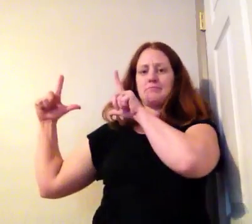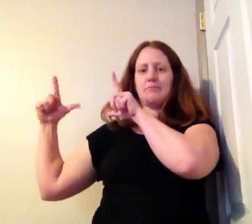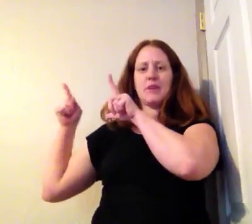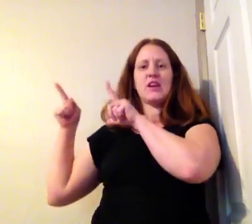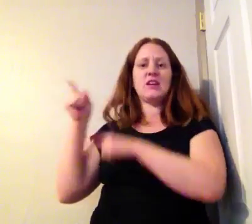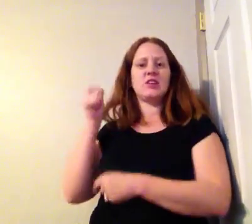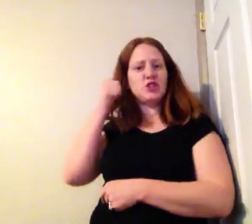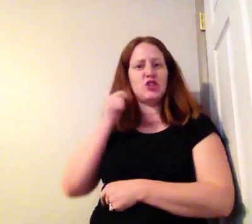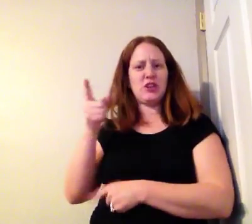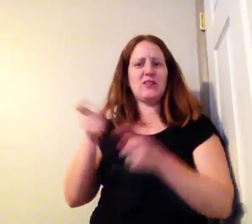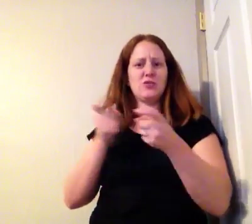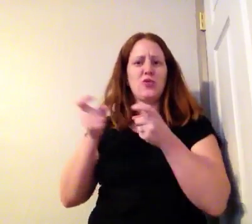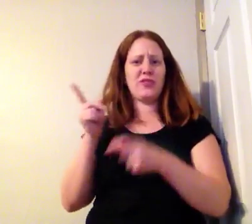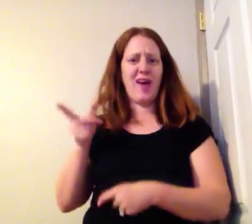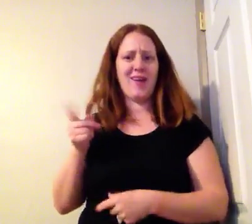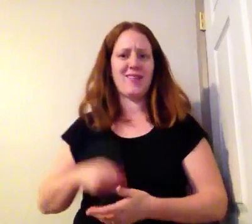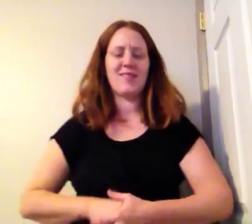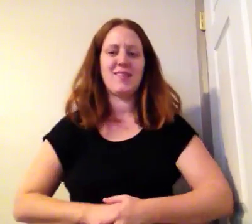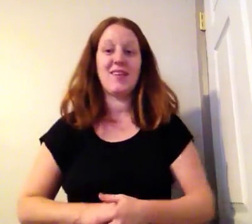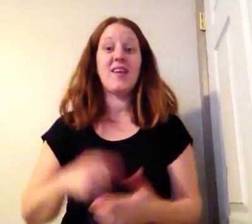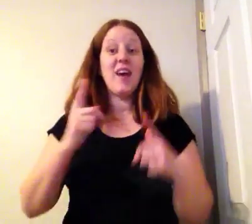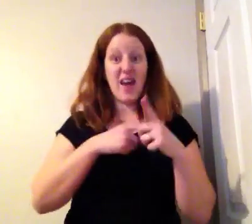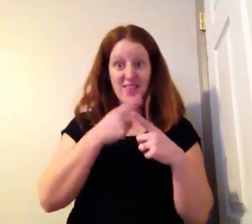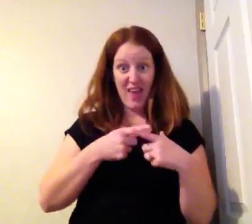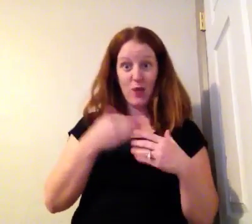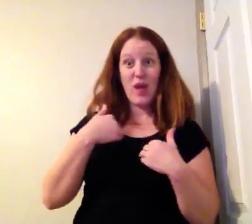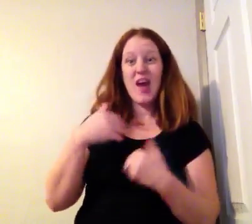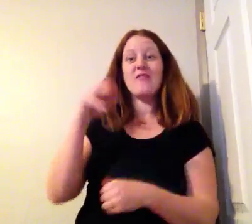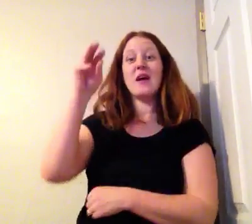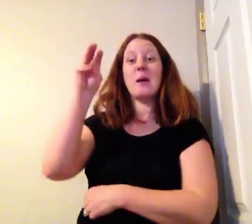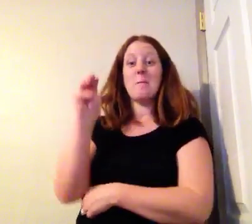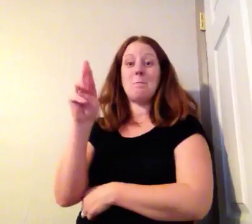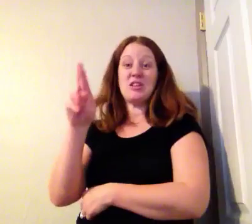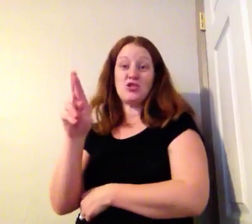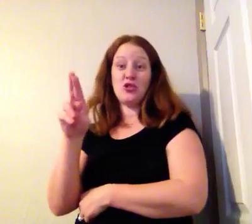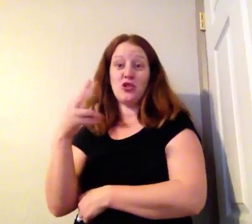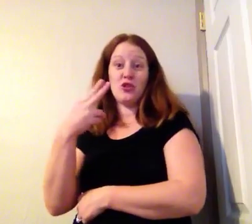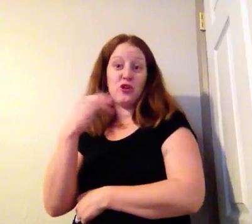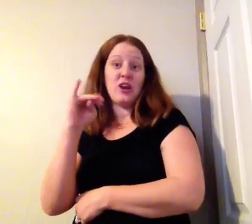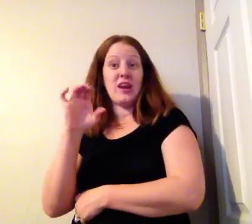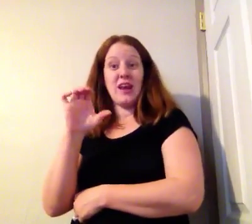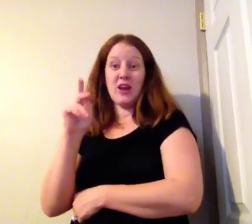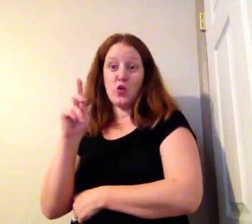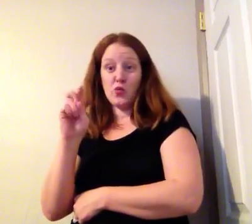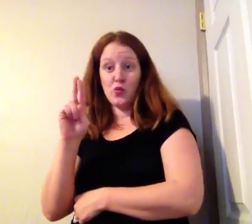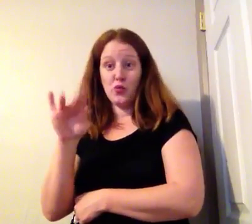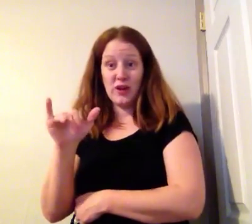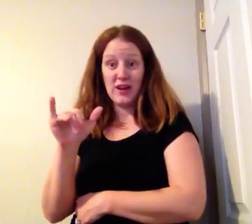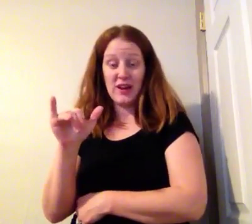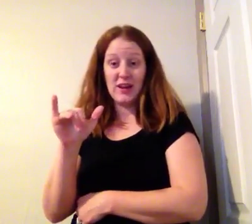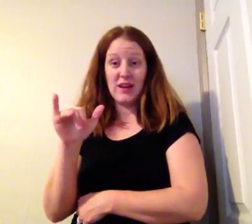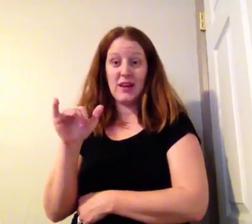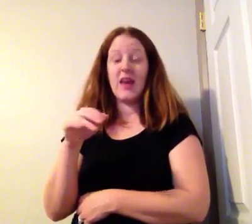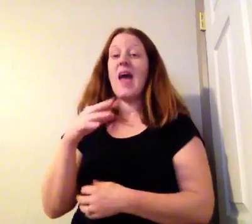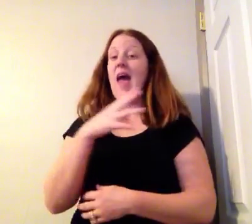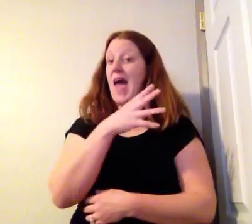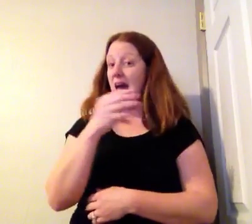And then we have Mr. Hickory here, number 15. This is Greg Dellinger. He is the